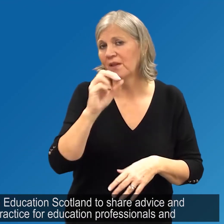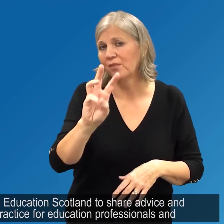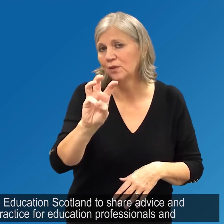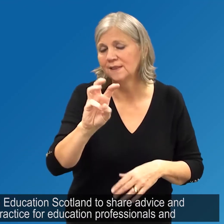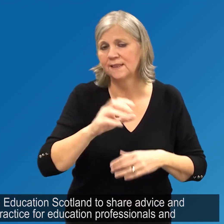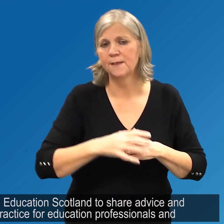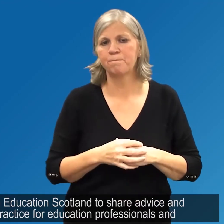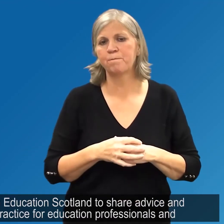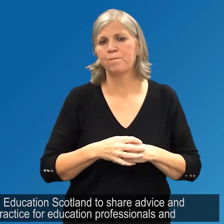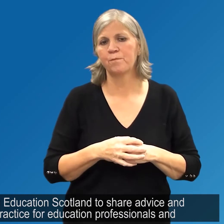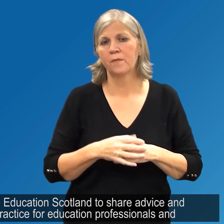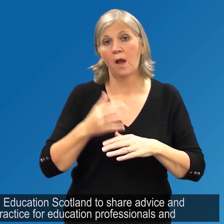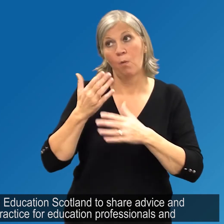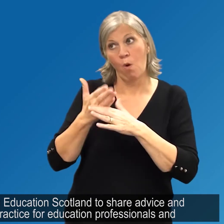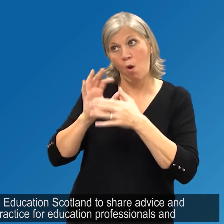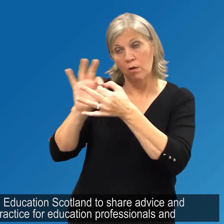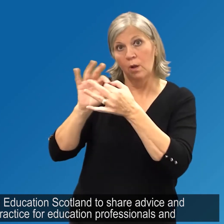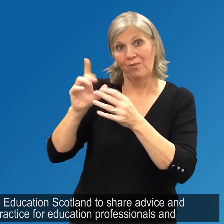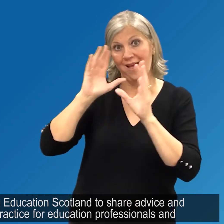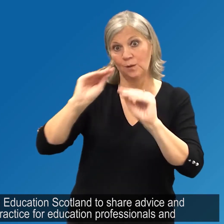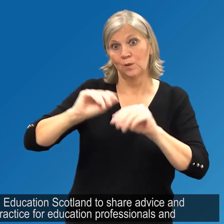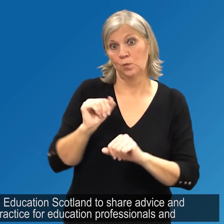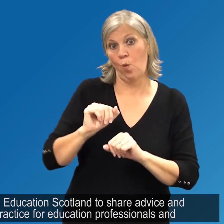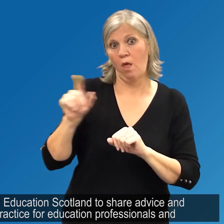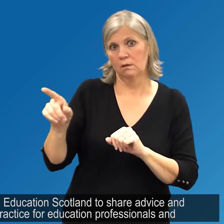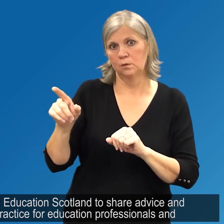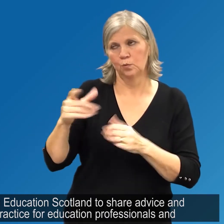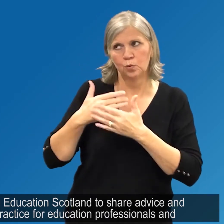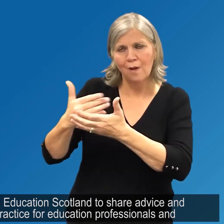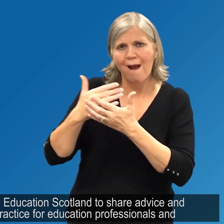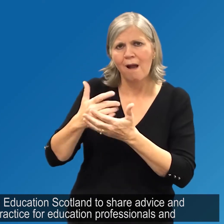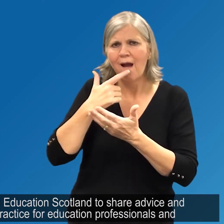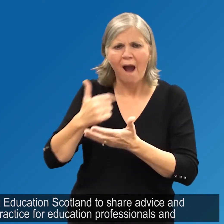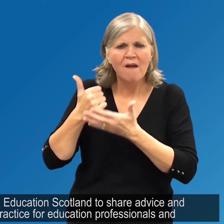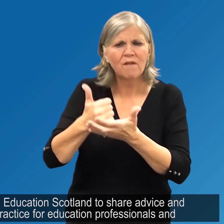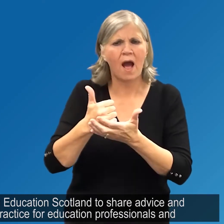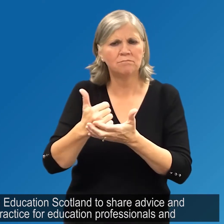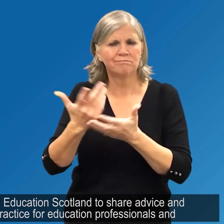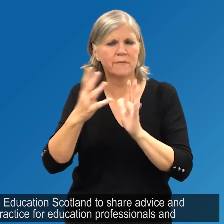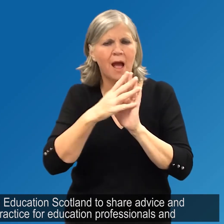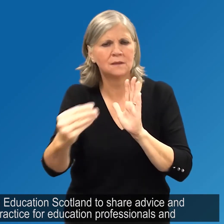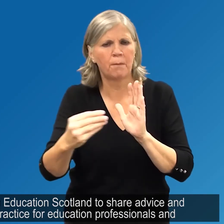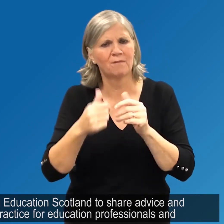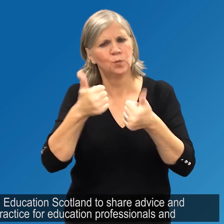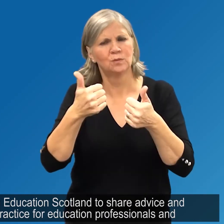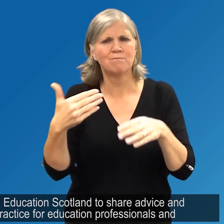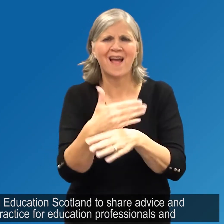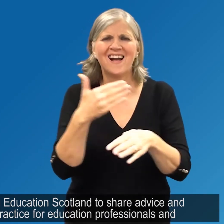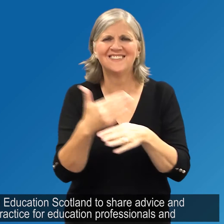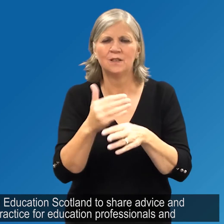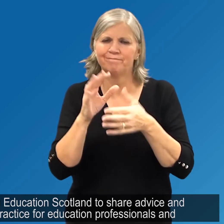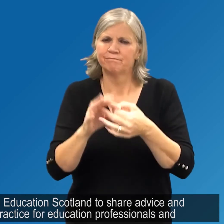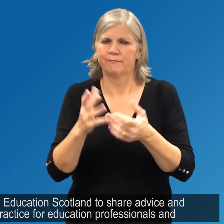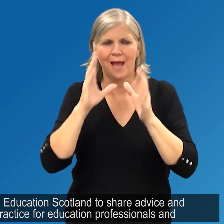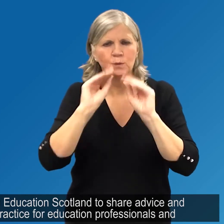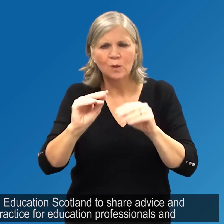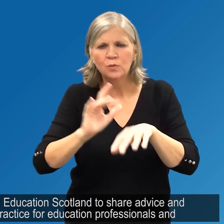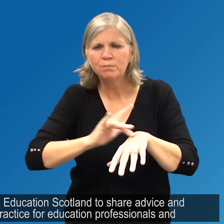Action. 13. Work with Education Scotland to share advice and examples of good practice for education professionals